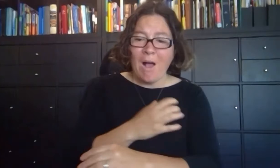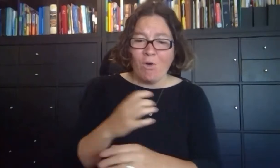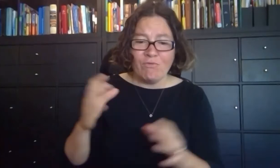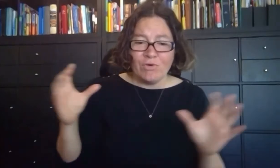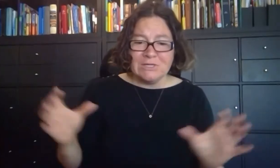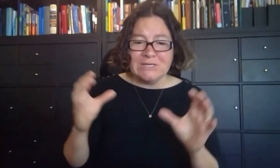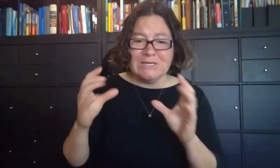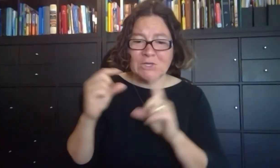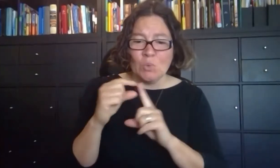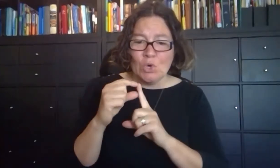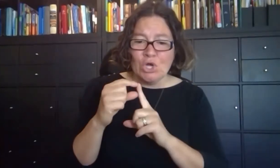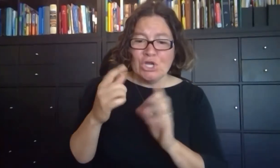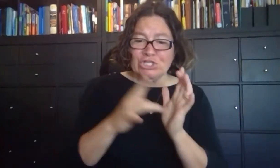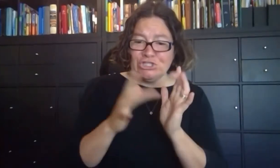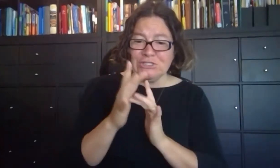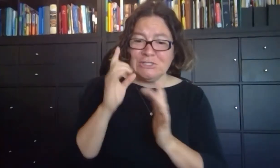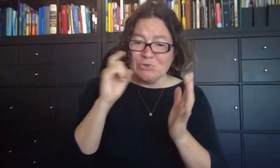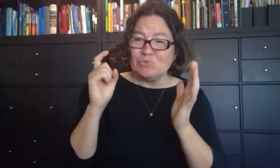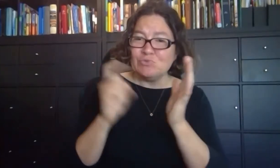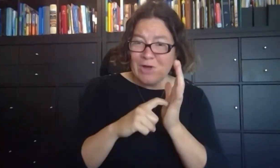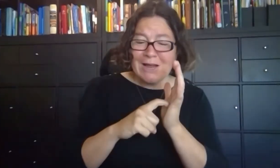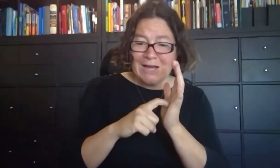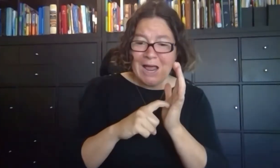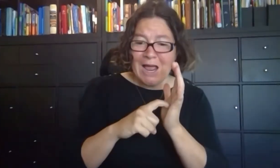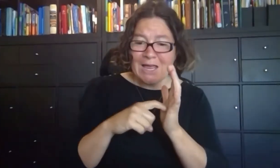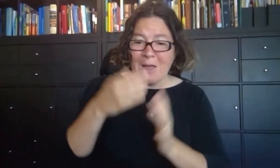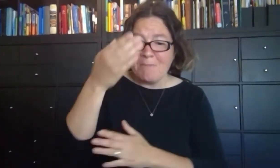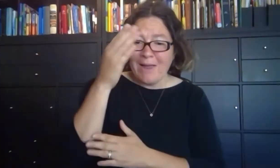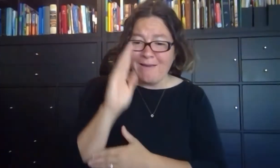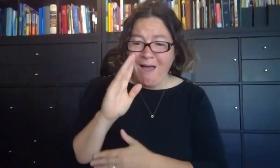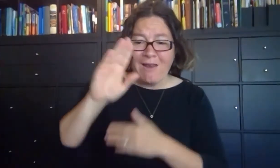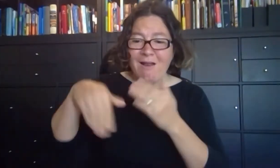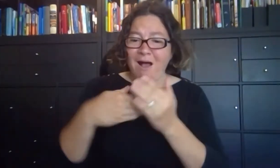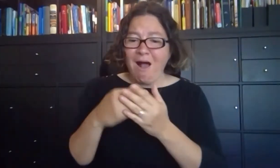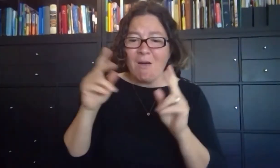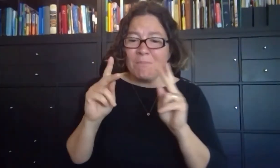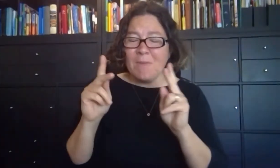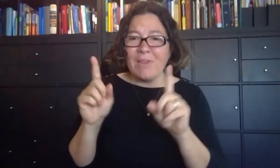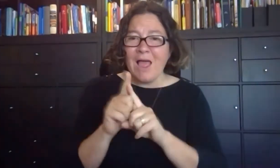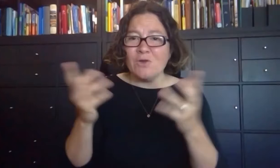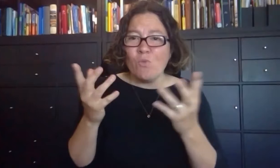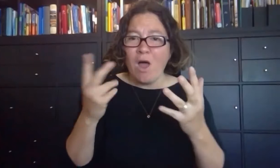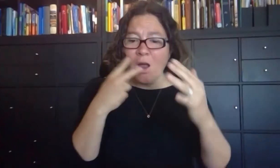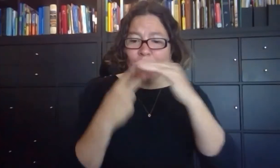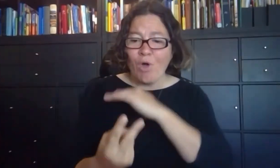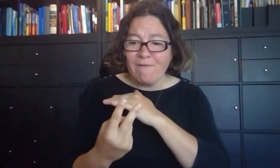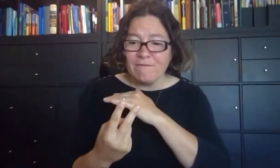Because of the powerful deeds and words, Jesus was recognized by God and all the people as a